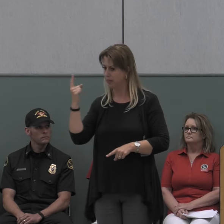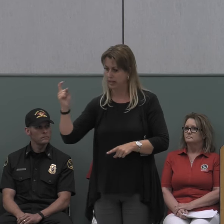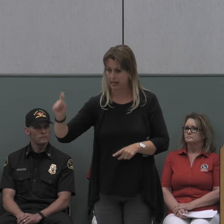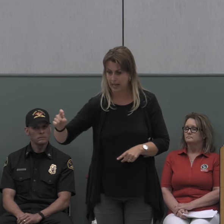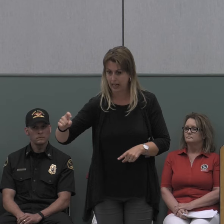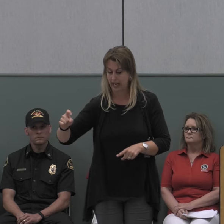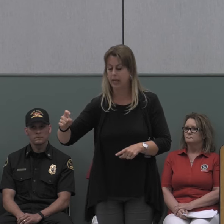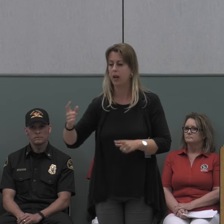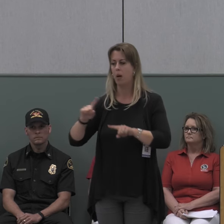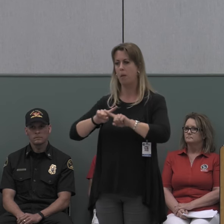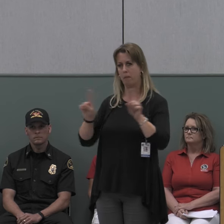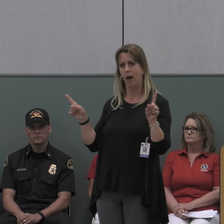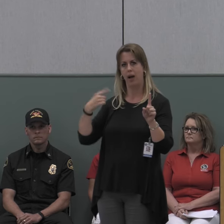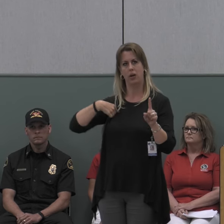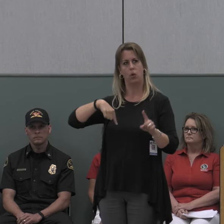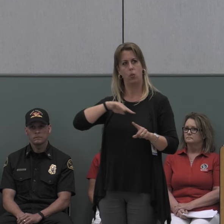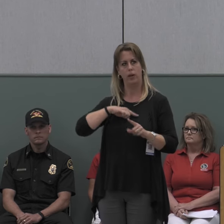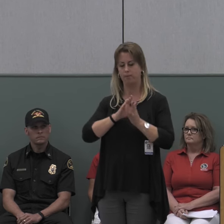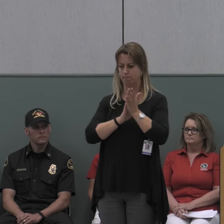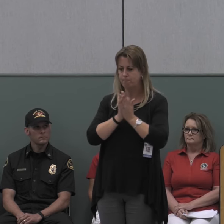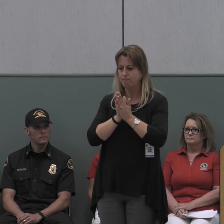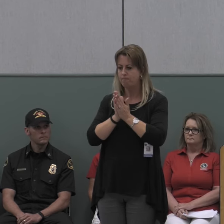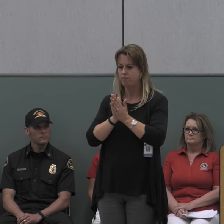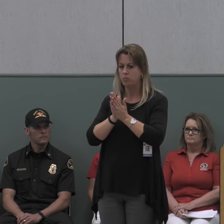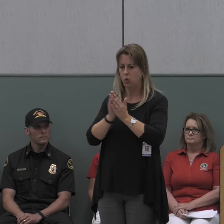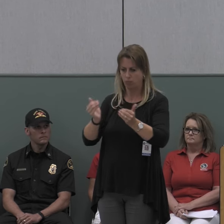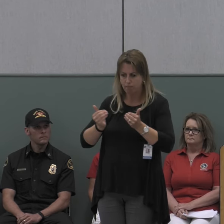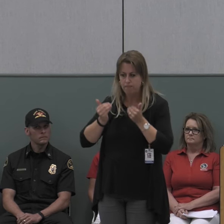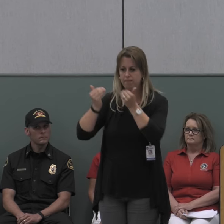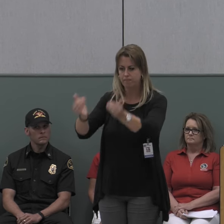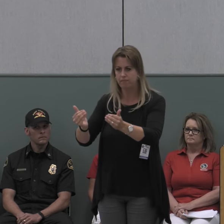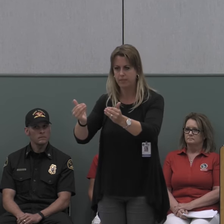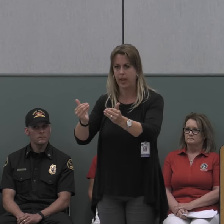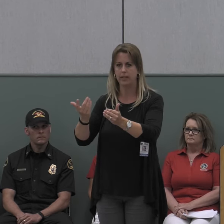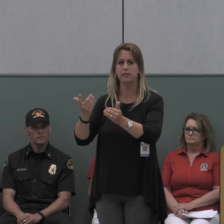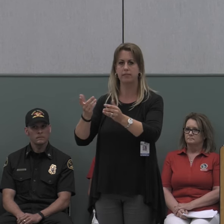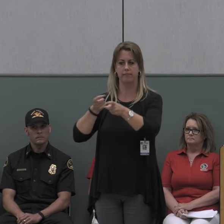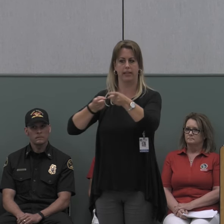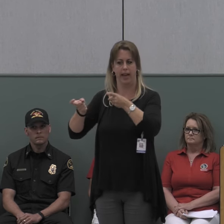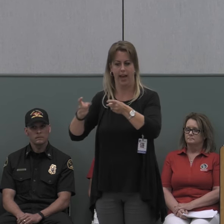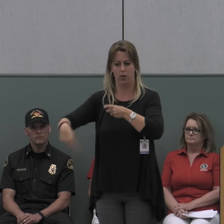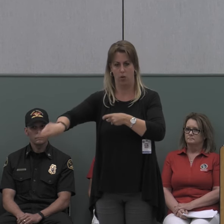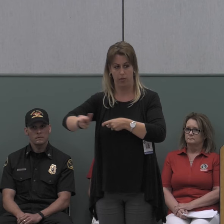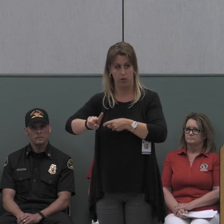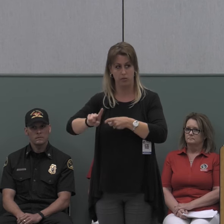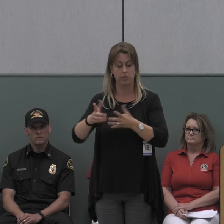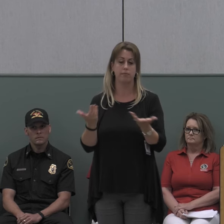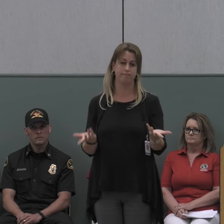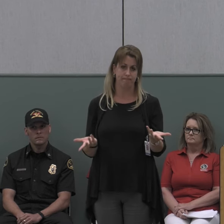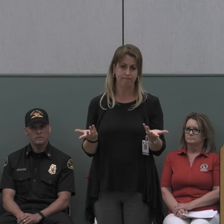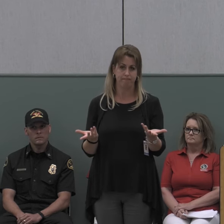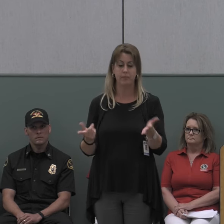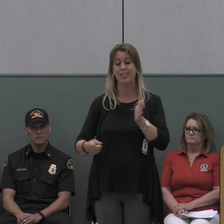jumping on those right away. Of course, learning from those for the next time doesn't help you today.